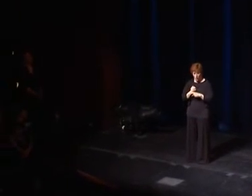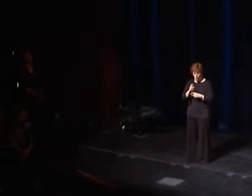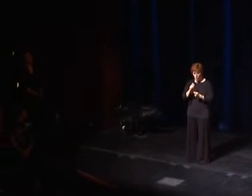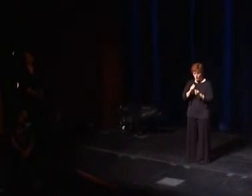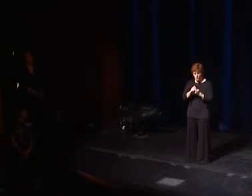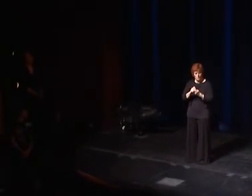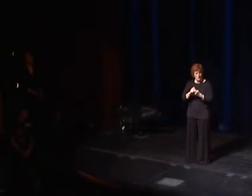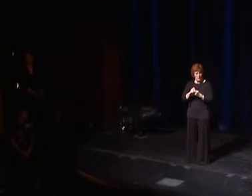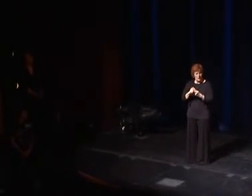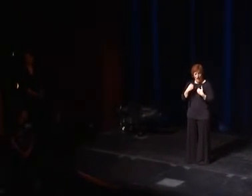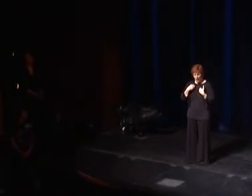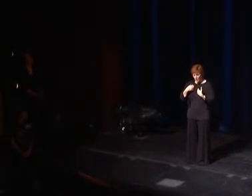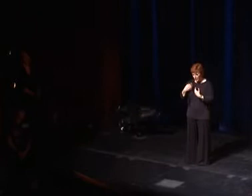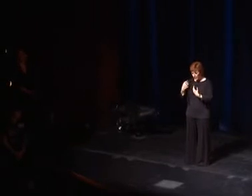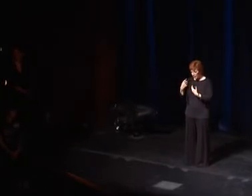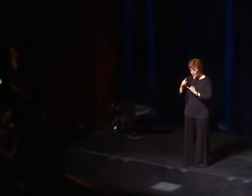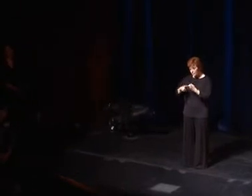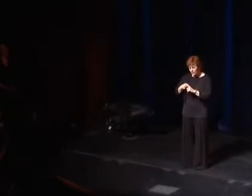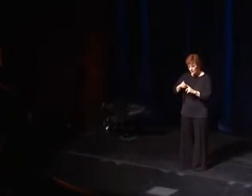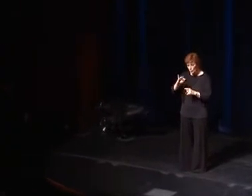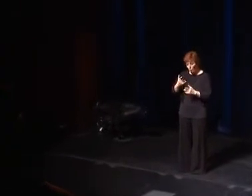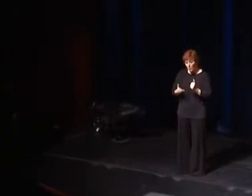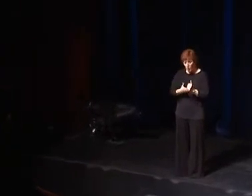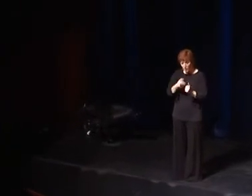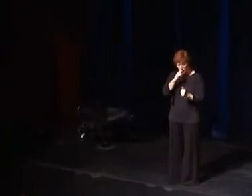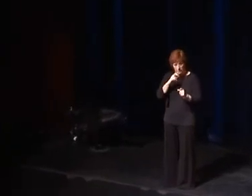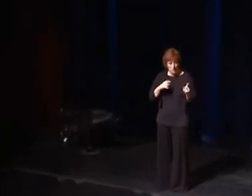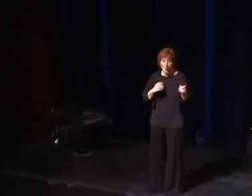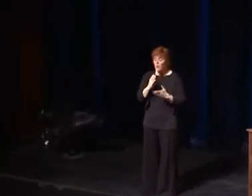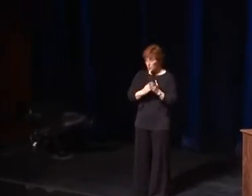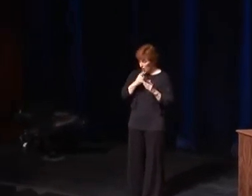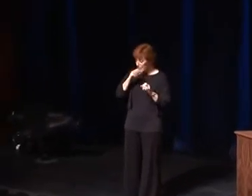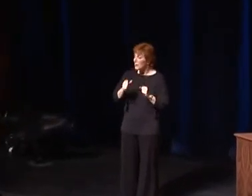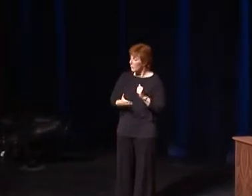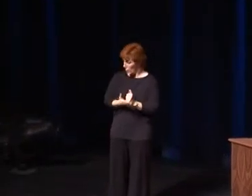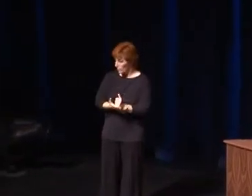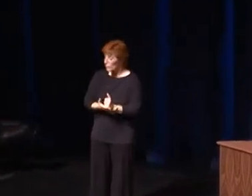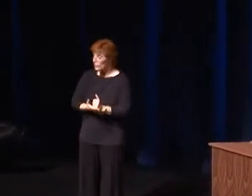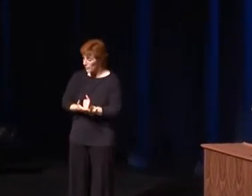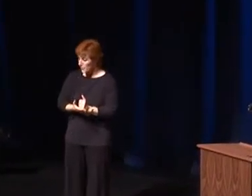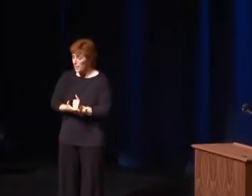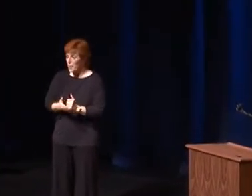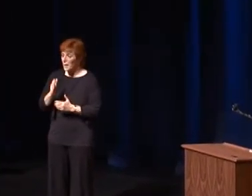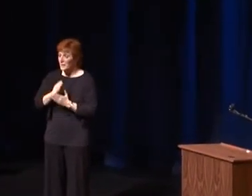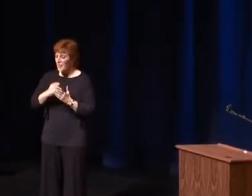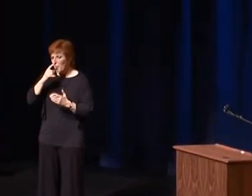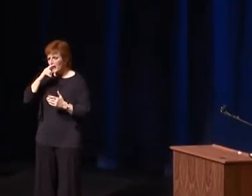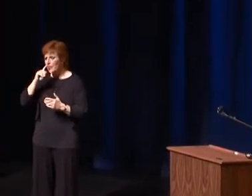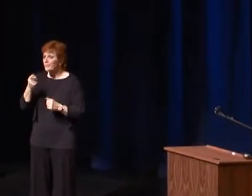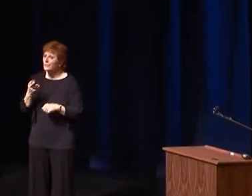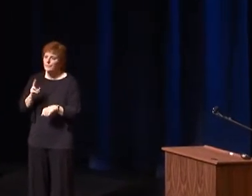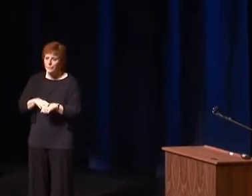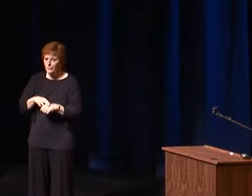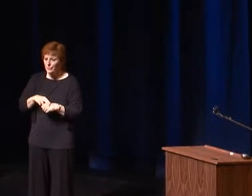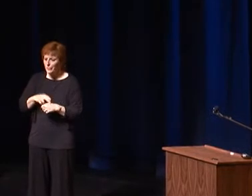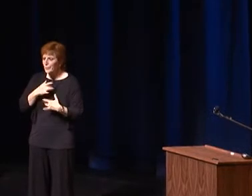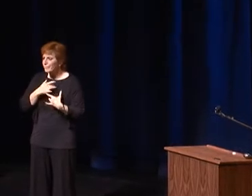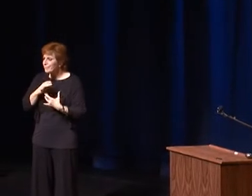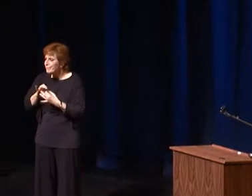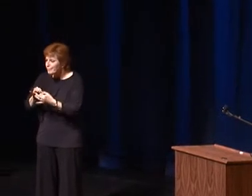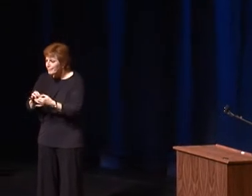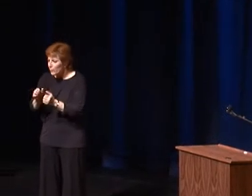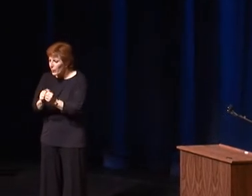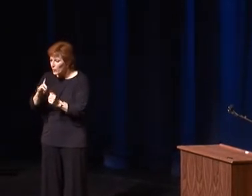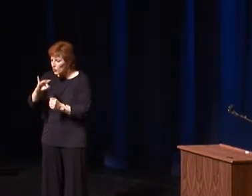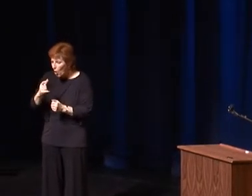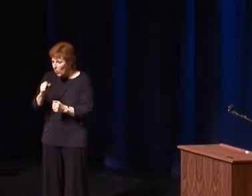specifically having a companion dog is helping the kids? Well, for some kids it can be helpful. Some kids just naturally bond with dogs. And